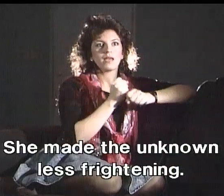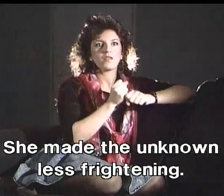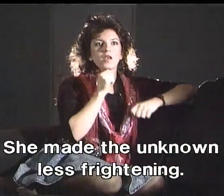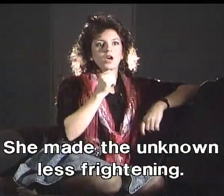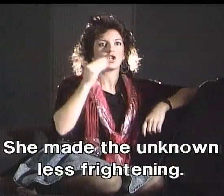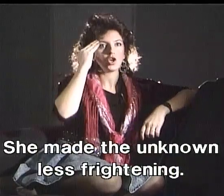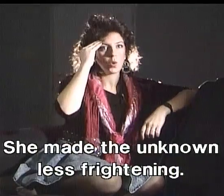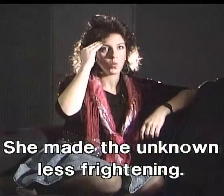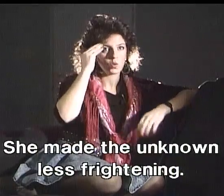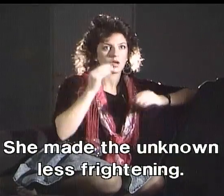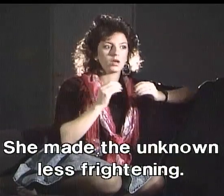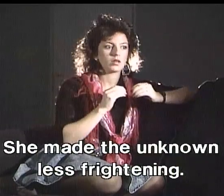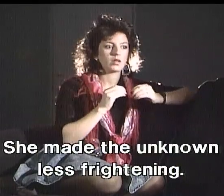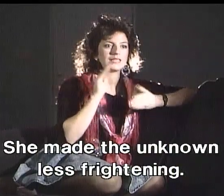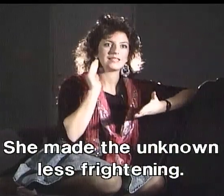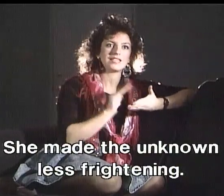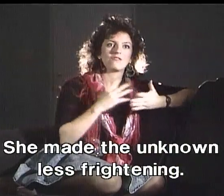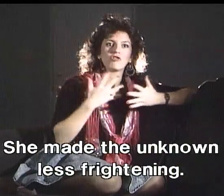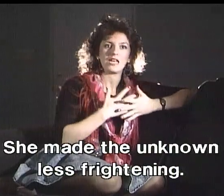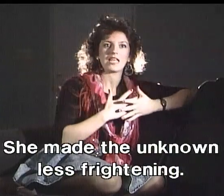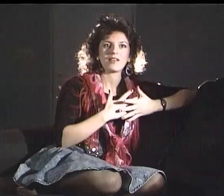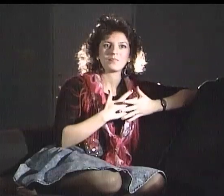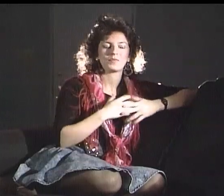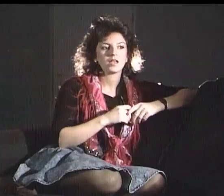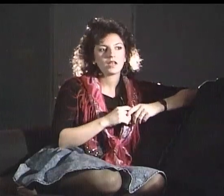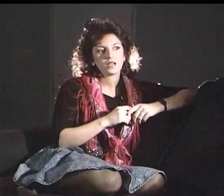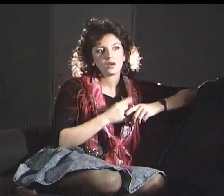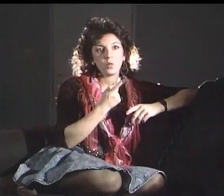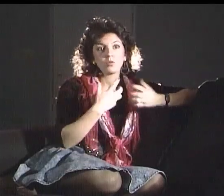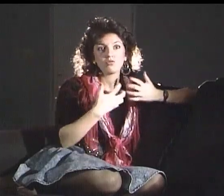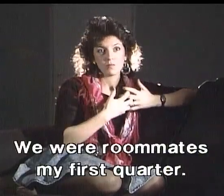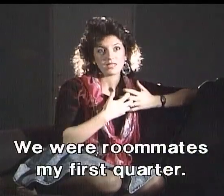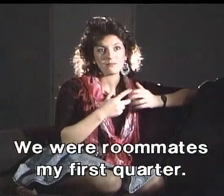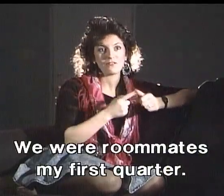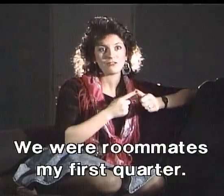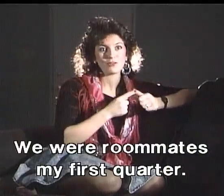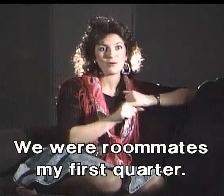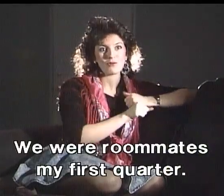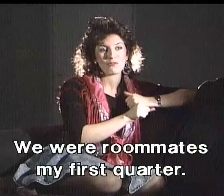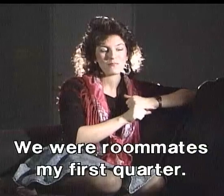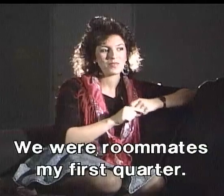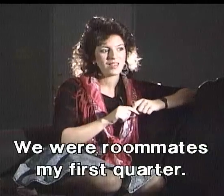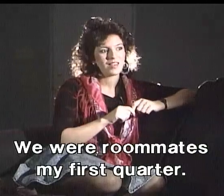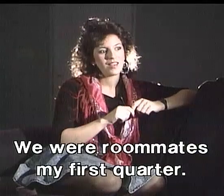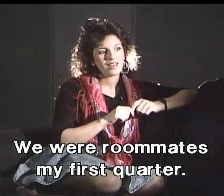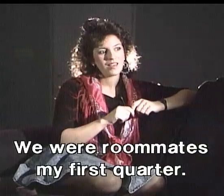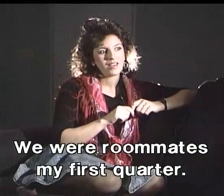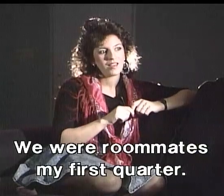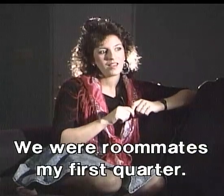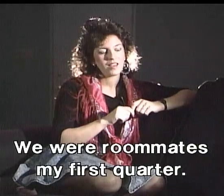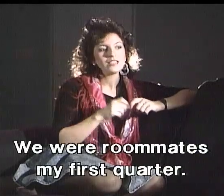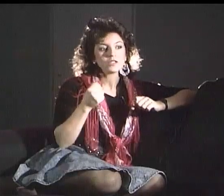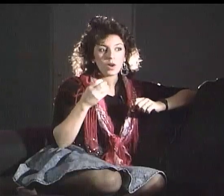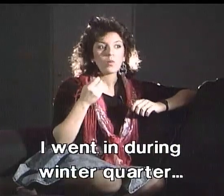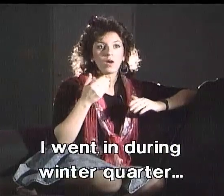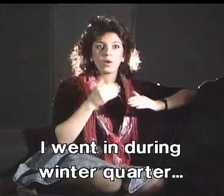the unknown less frightening. And we were roommates my first quarter. So I went in,